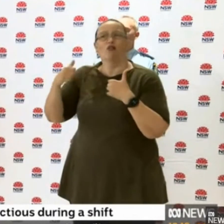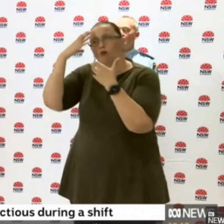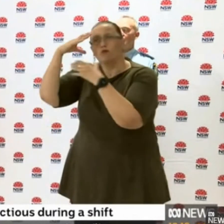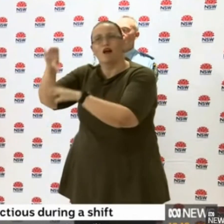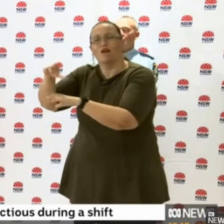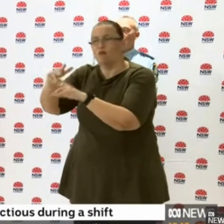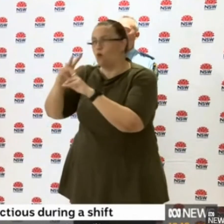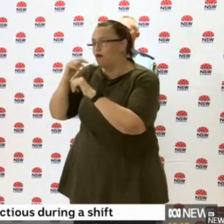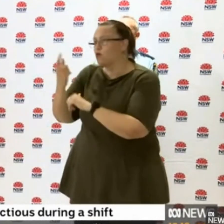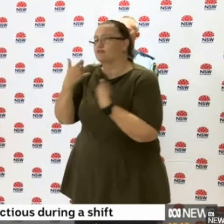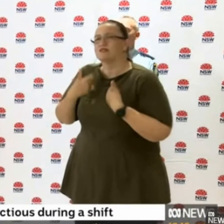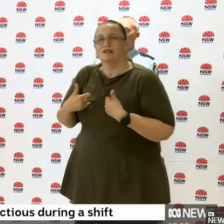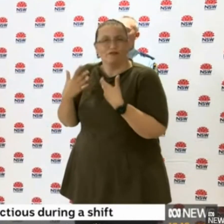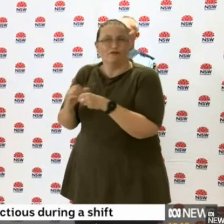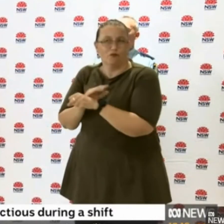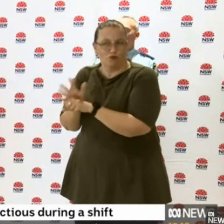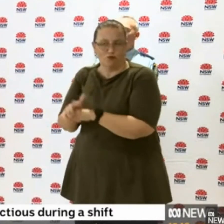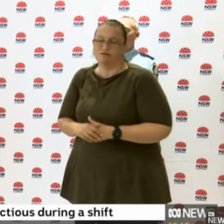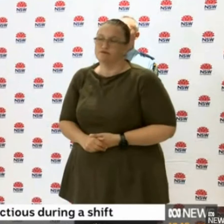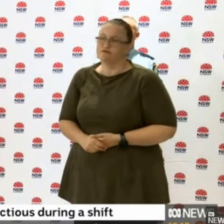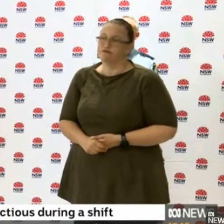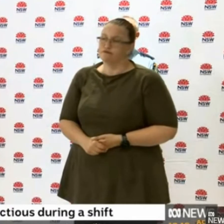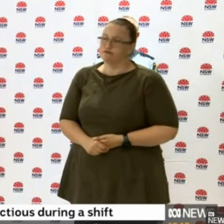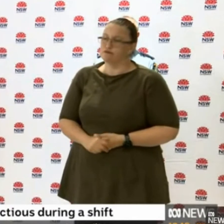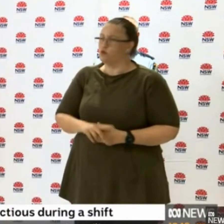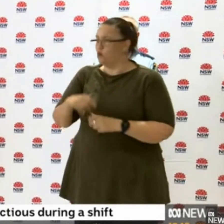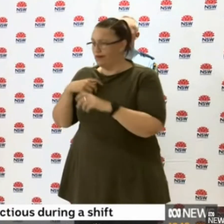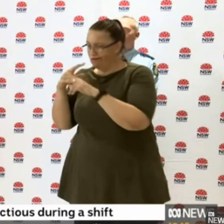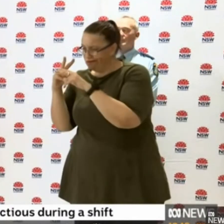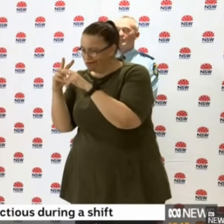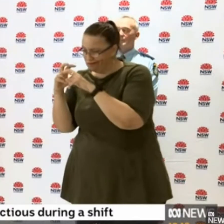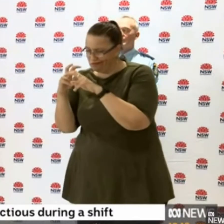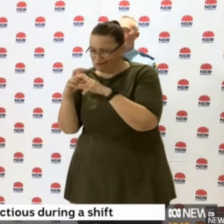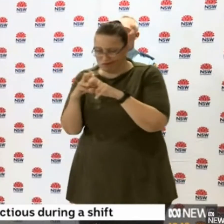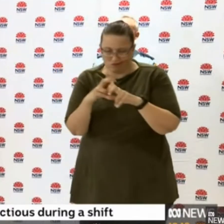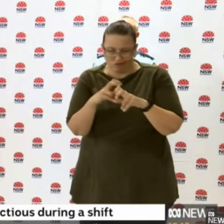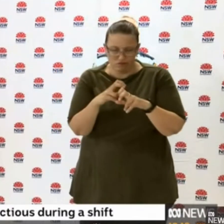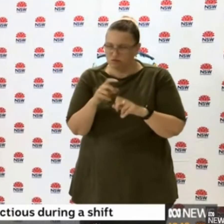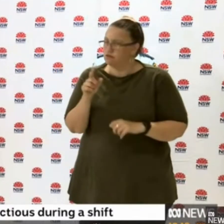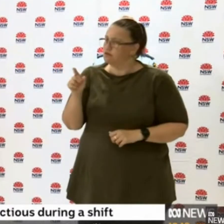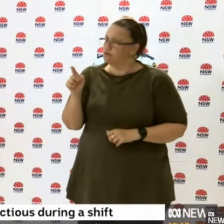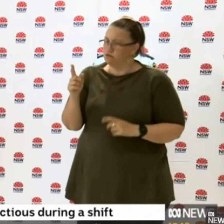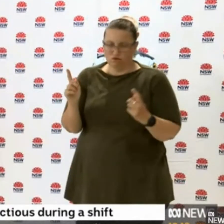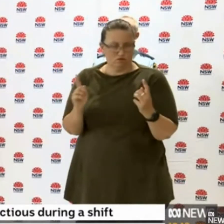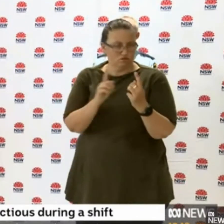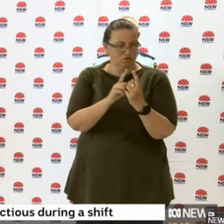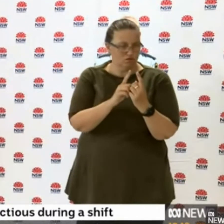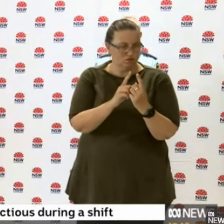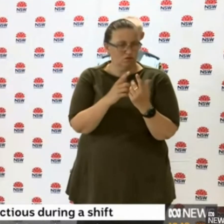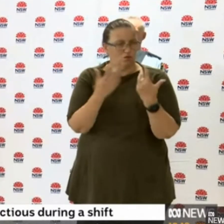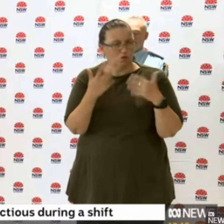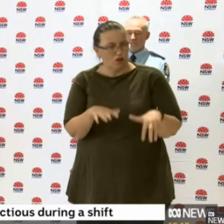quarantine. We've looked at a number of those cases and looked at where some of them may have had very strong histories